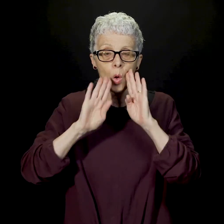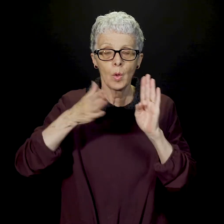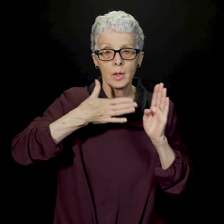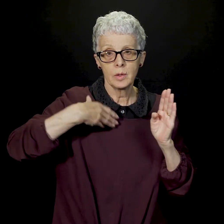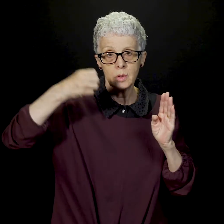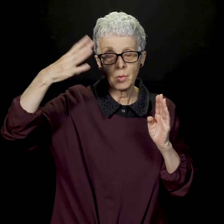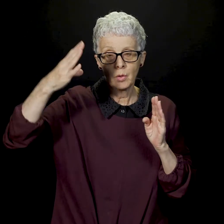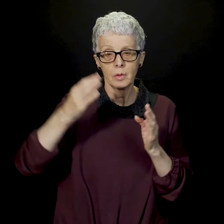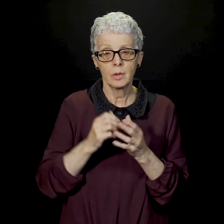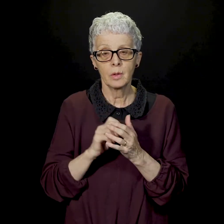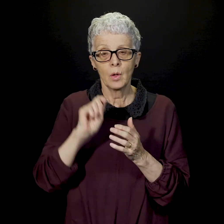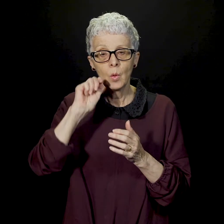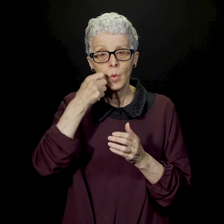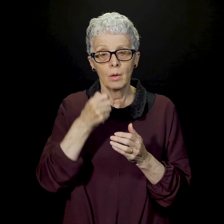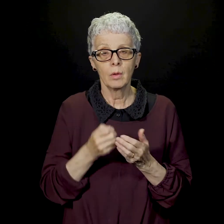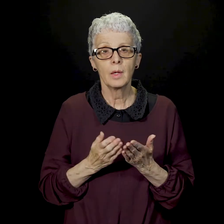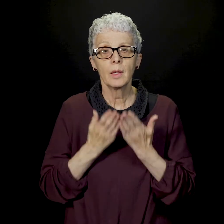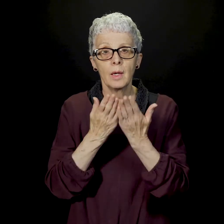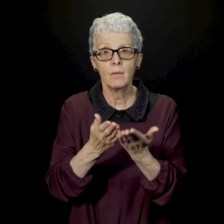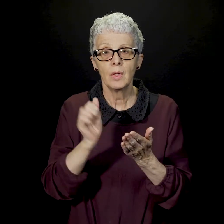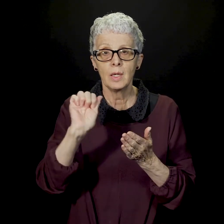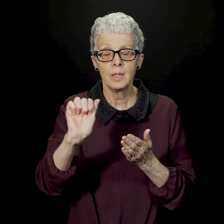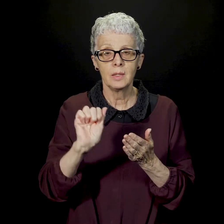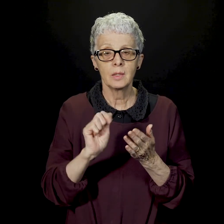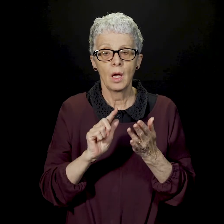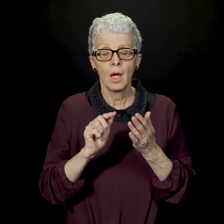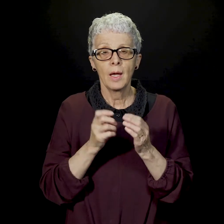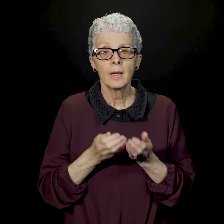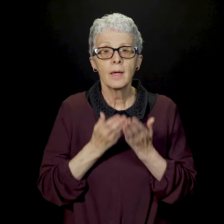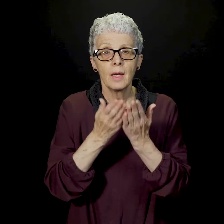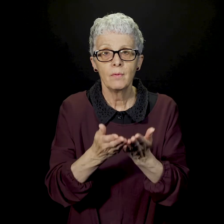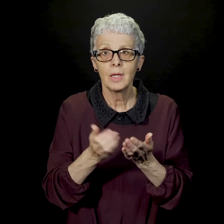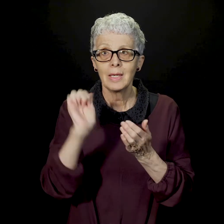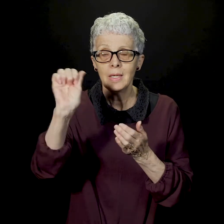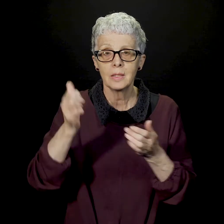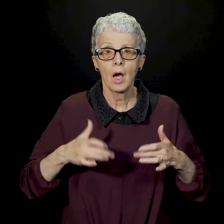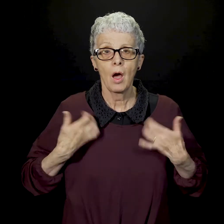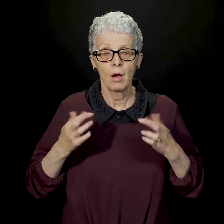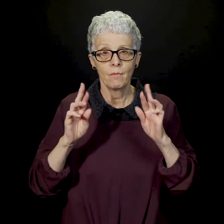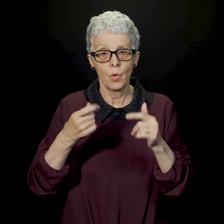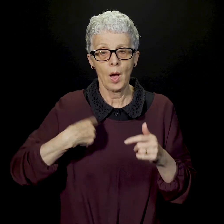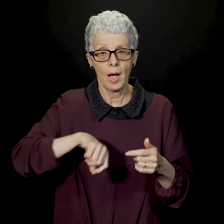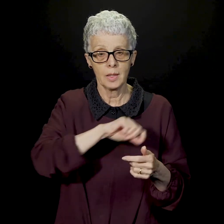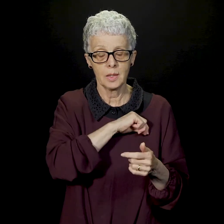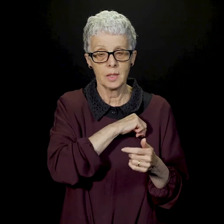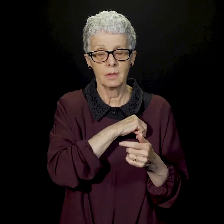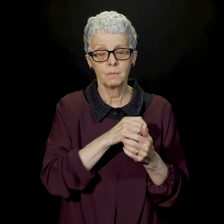forgo his own desires to the point of giving his life for us.